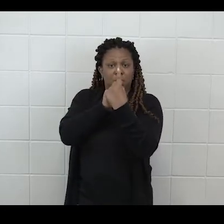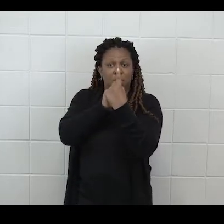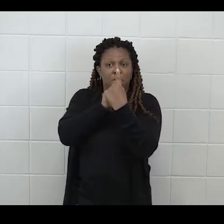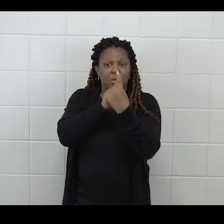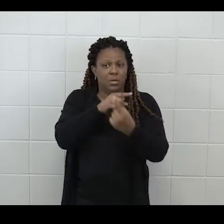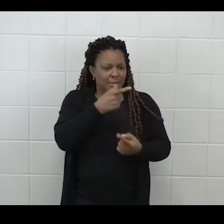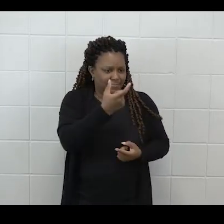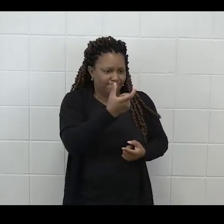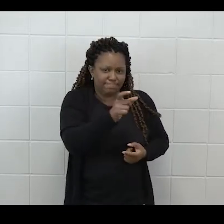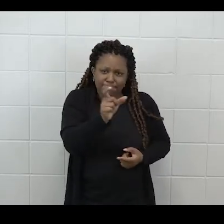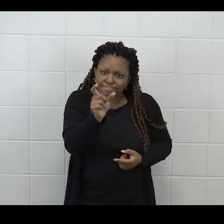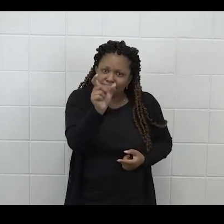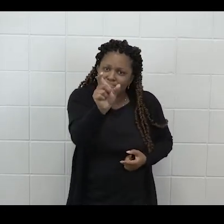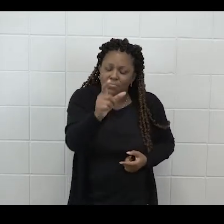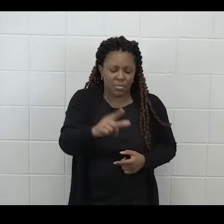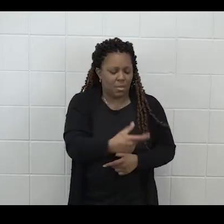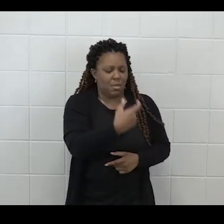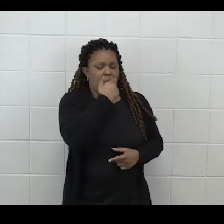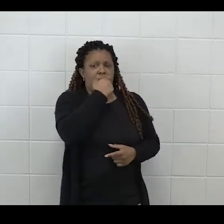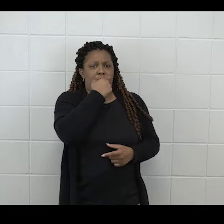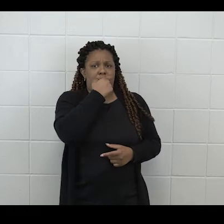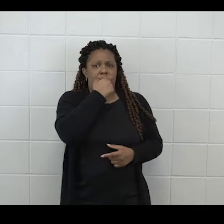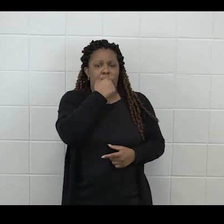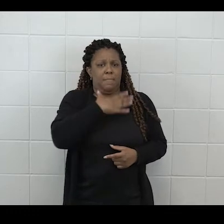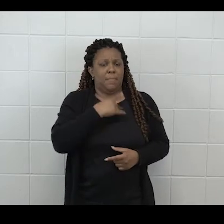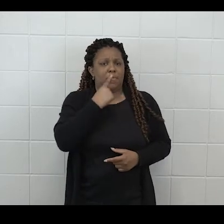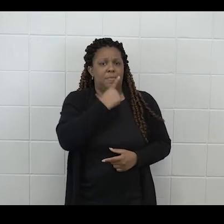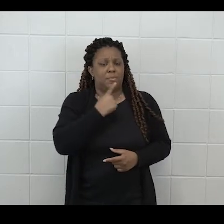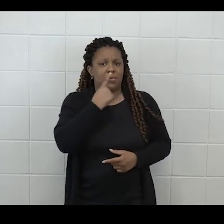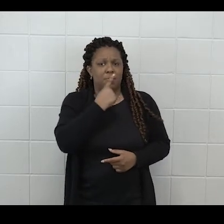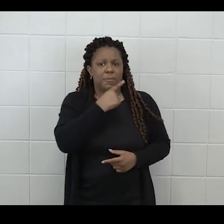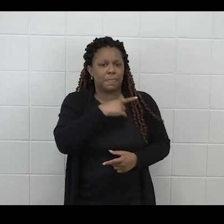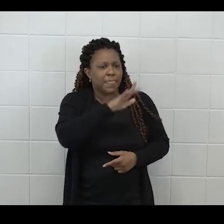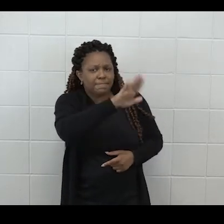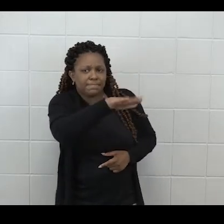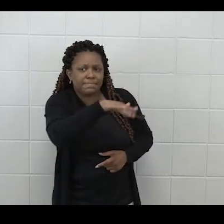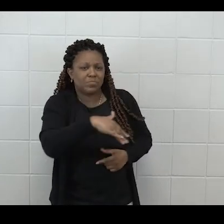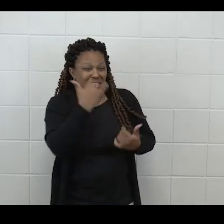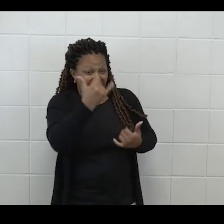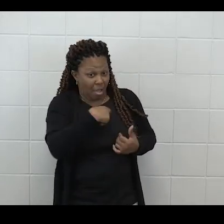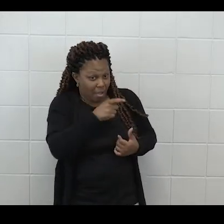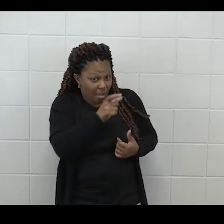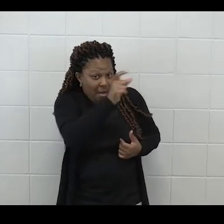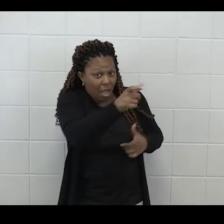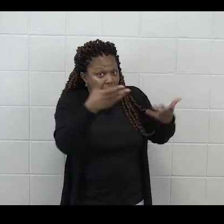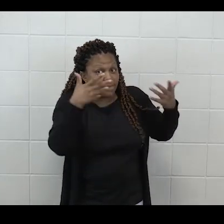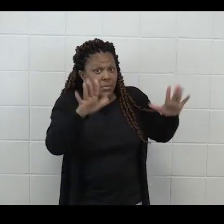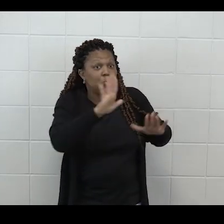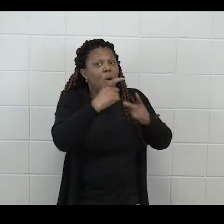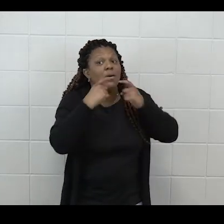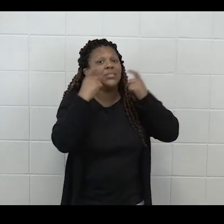your sin is blotted out." Then I heard the voice of the Lord saying, "Whom shall I